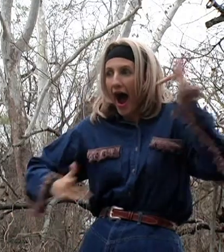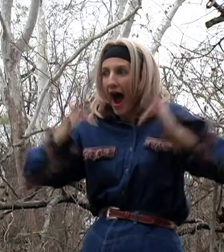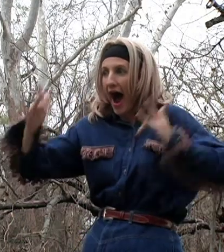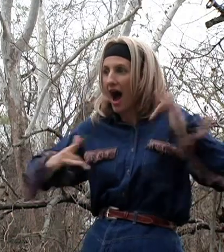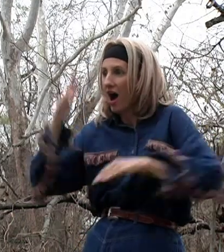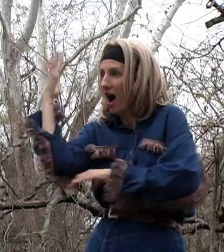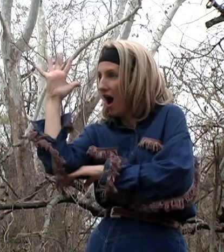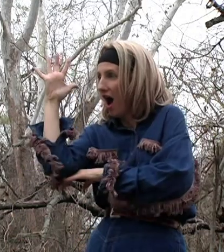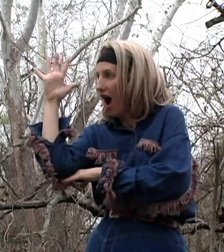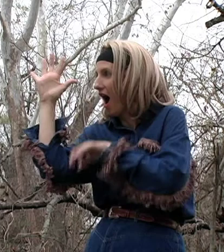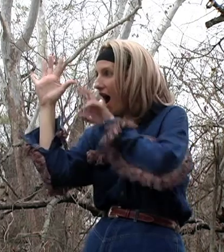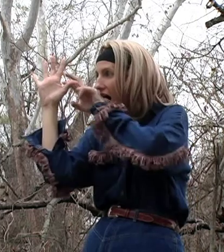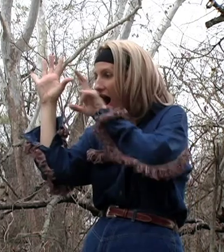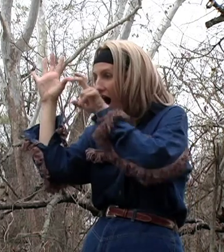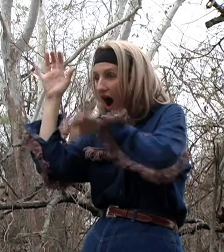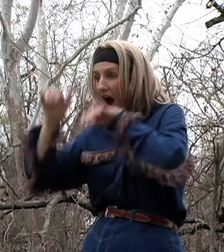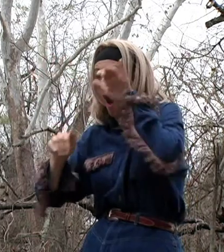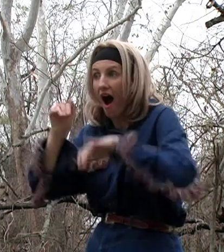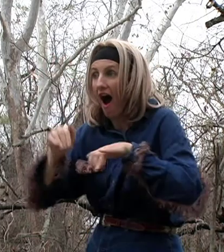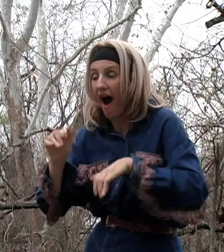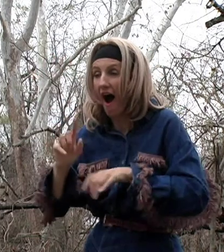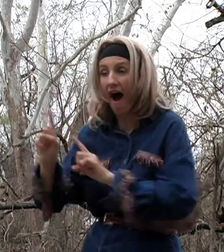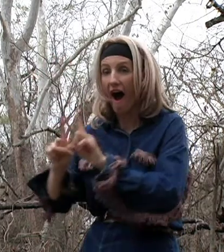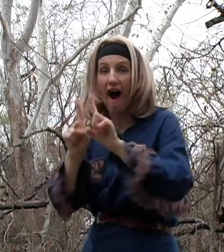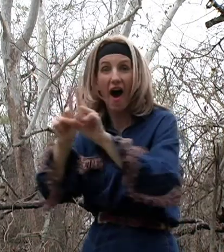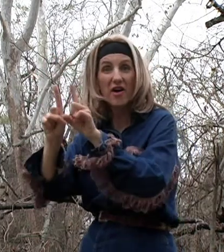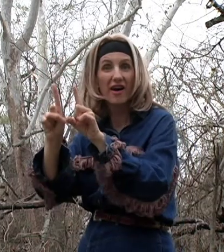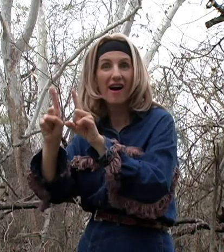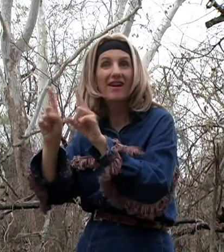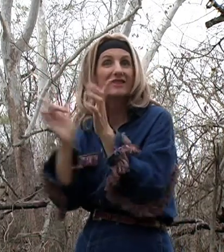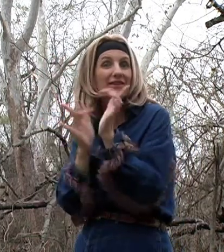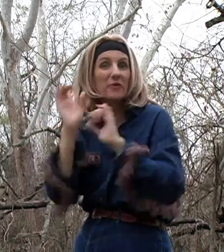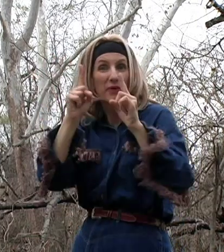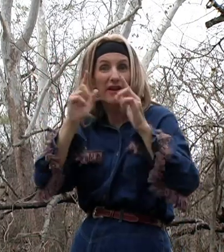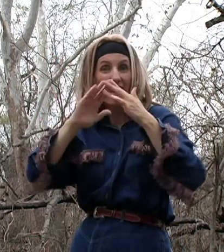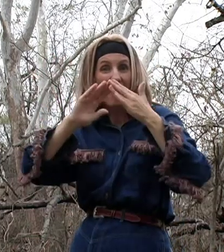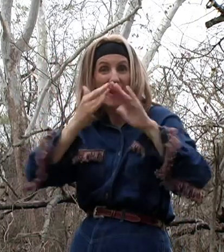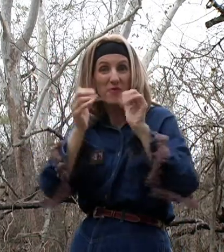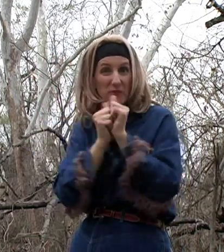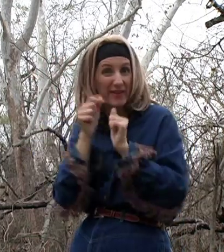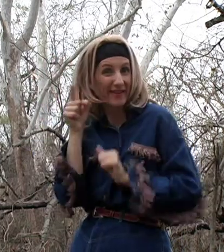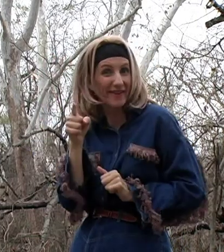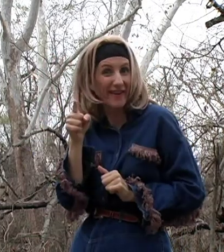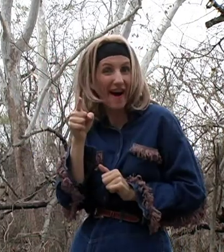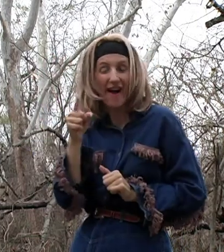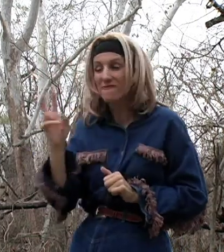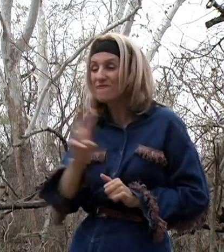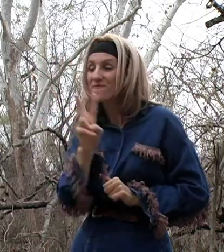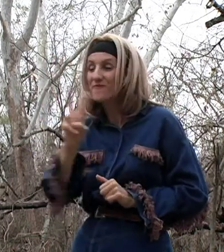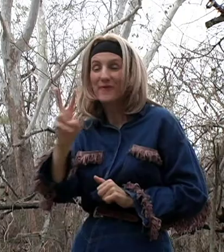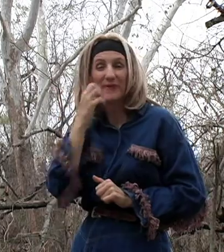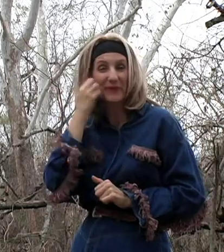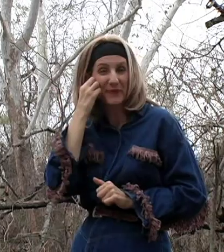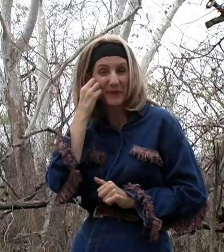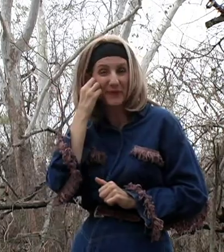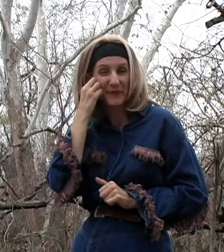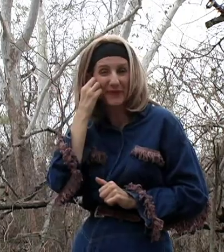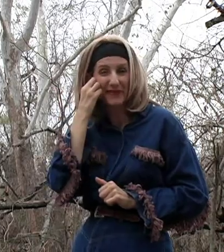Zacchaeus was so excited. He climbed right down that tree and he went with Jesus. As Jesus went with him to his home, the two of them walked together